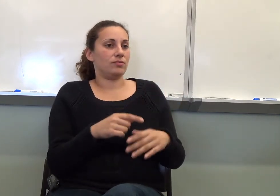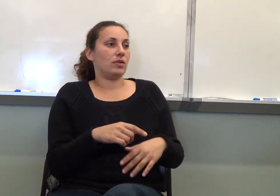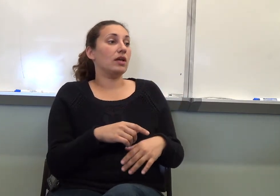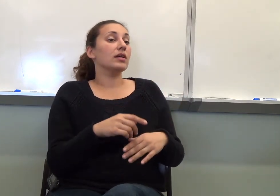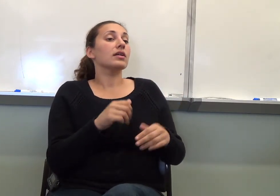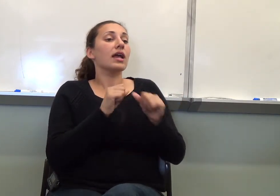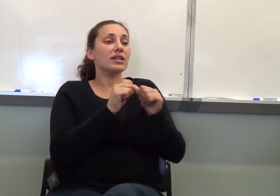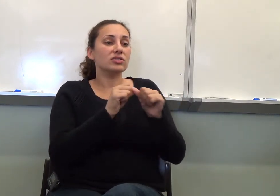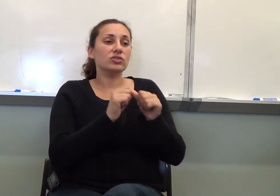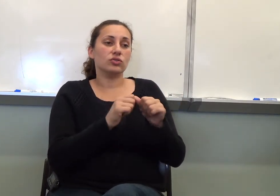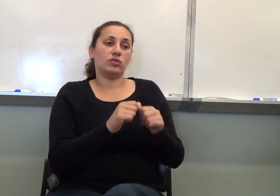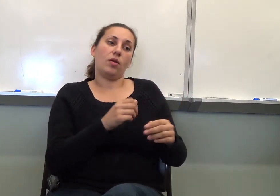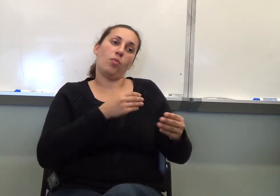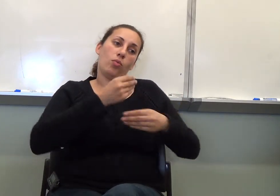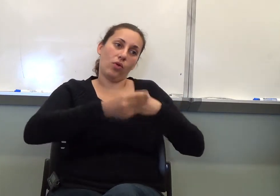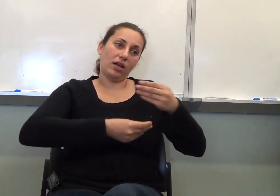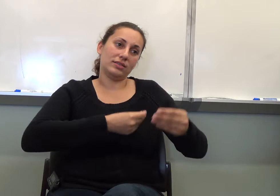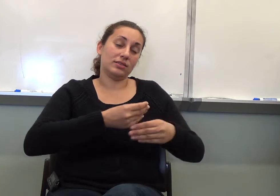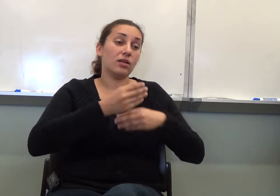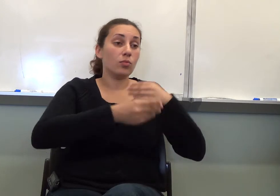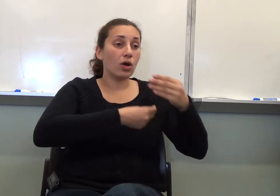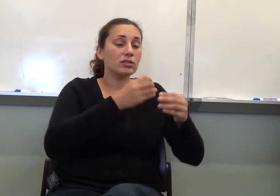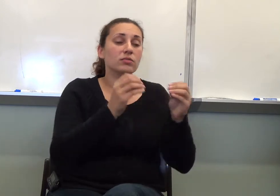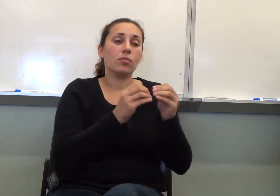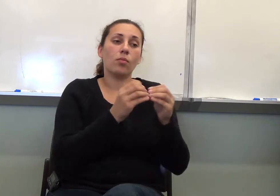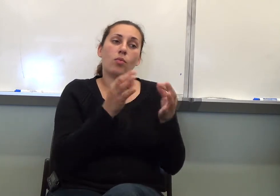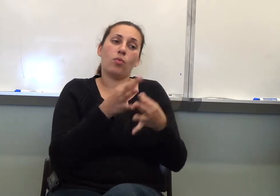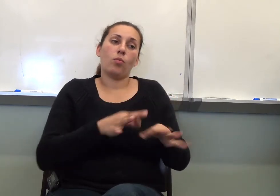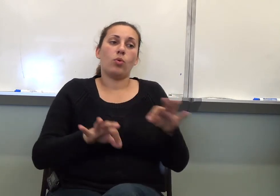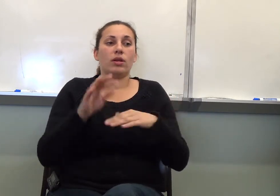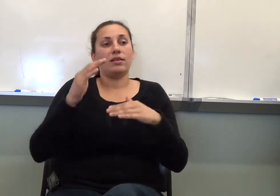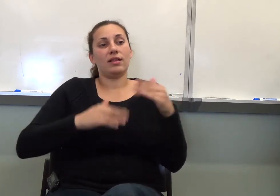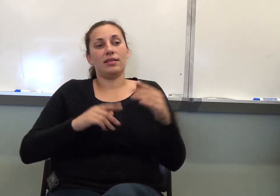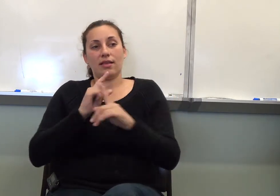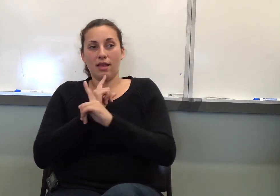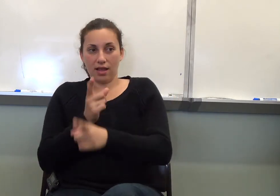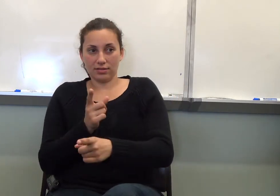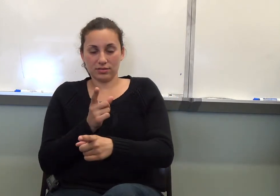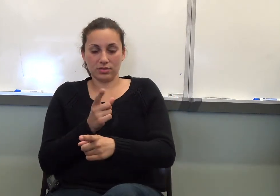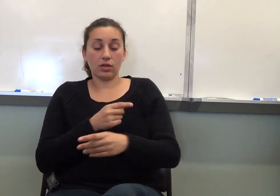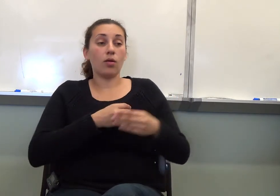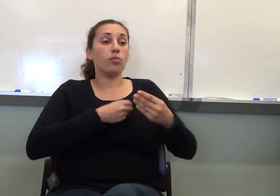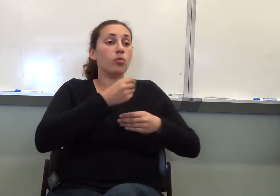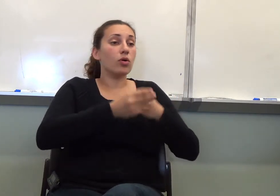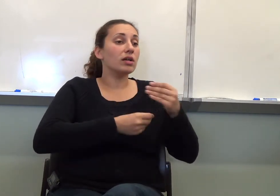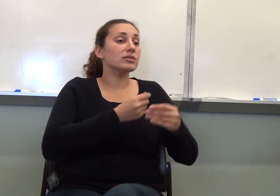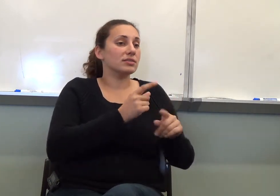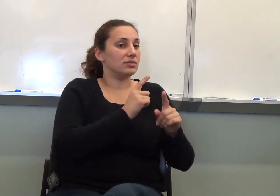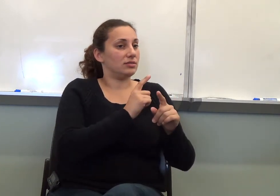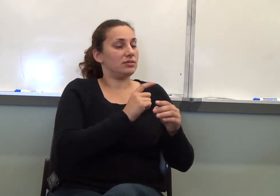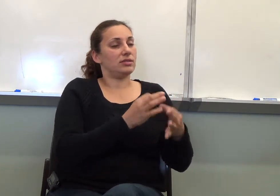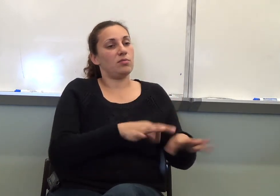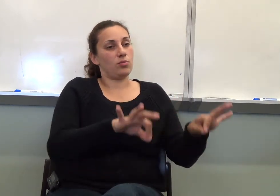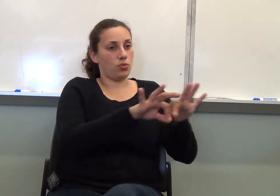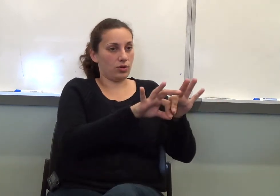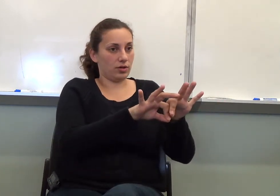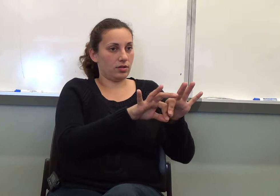The process is more important than a particular answer. It's the process we're after here. The process is to isolate that